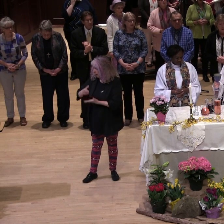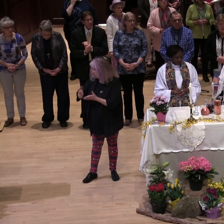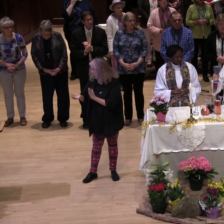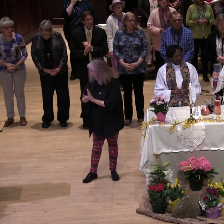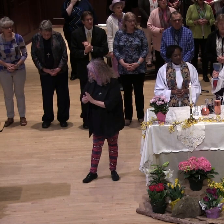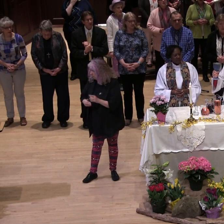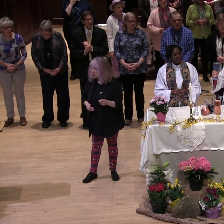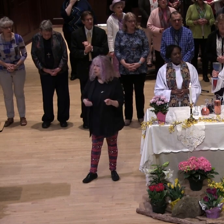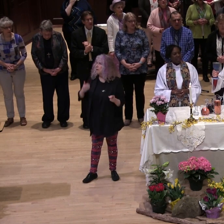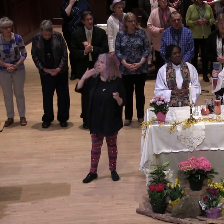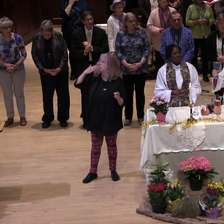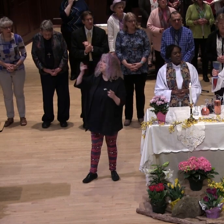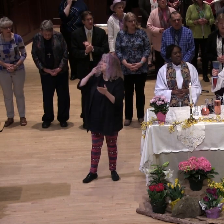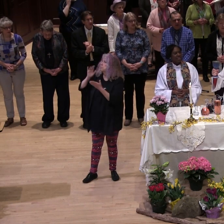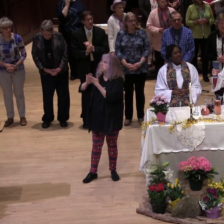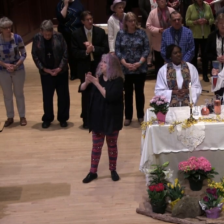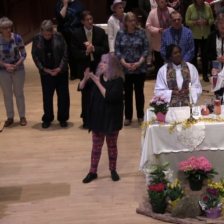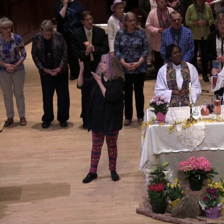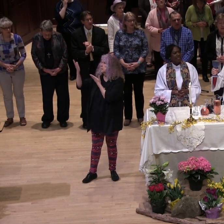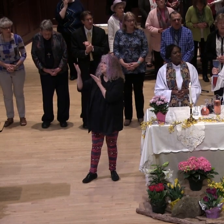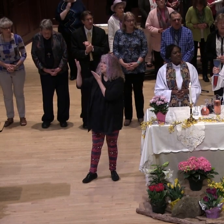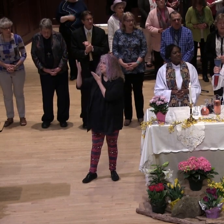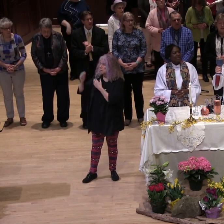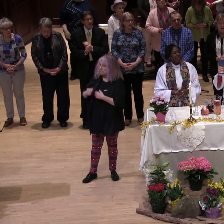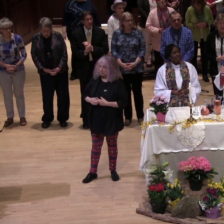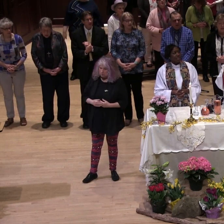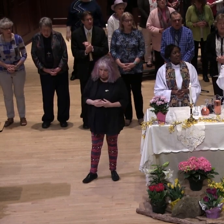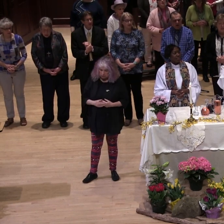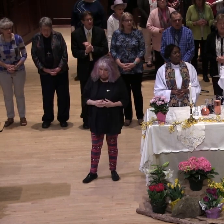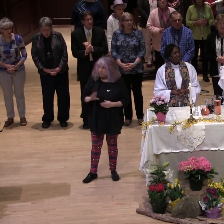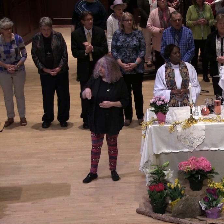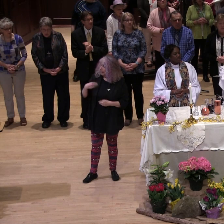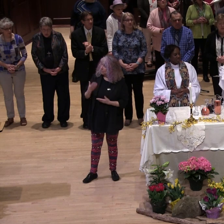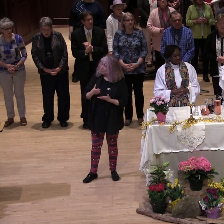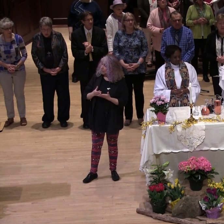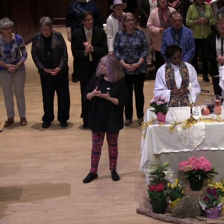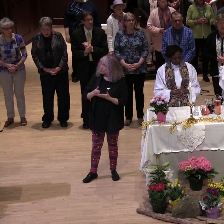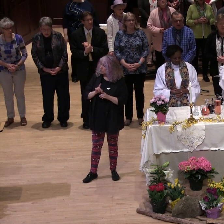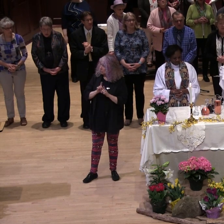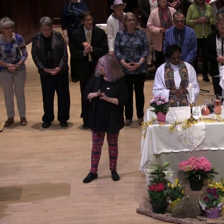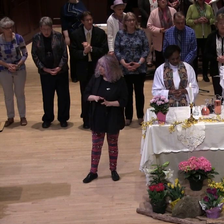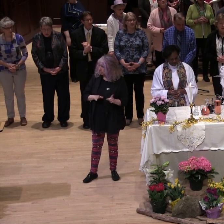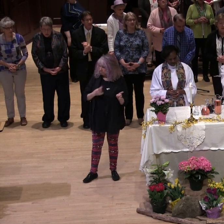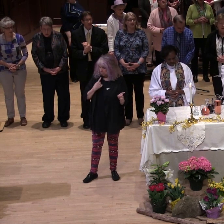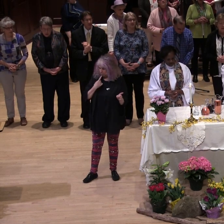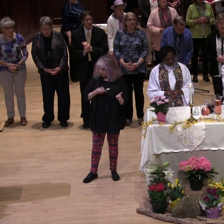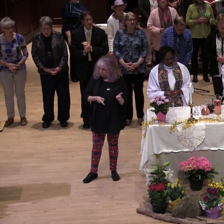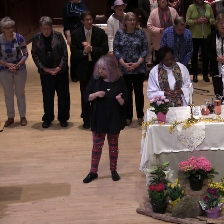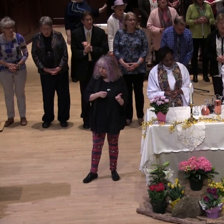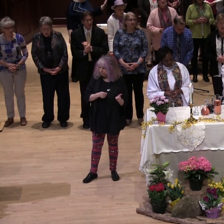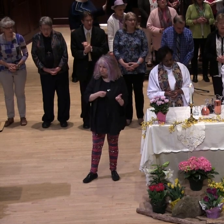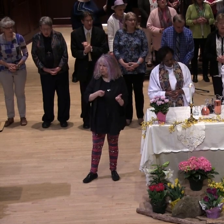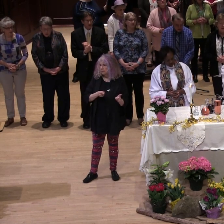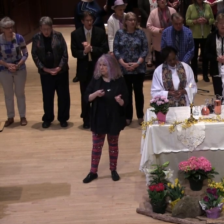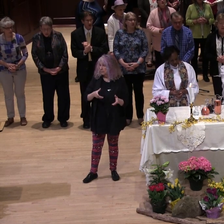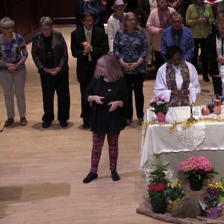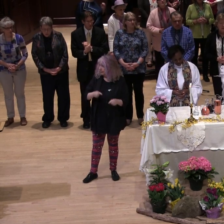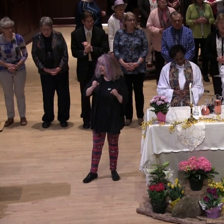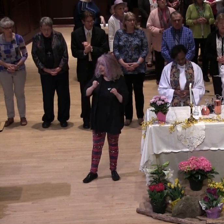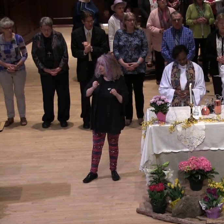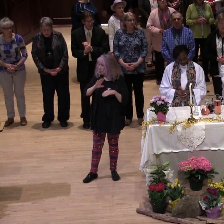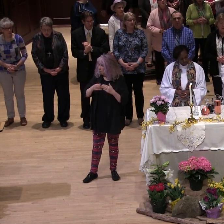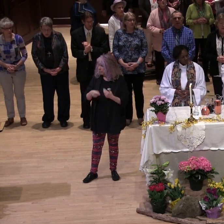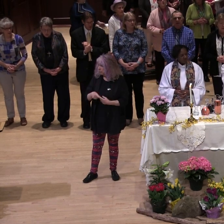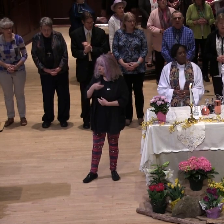cup. Again, he gave you thanks and praise. He gave the cup to his disciples and said, "Take this, all of